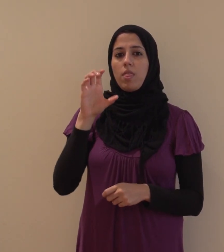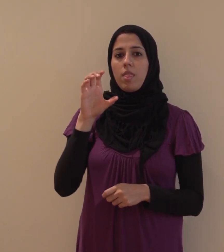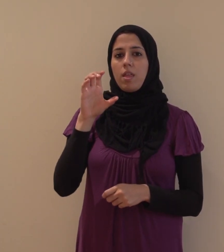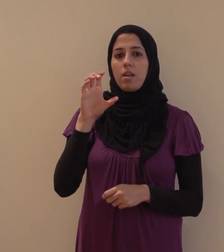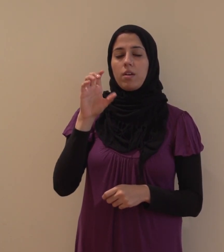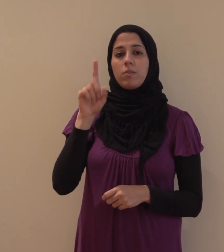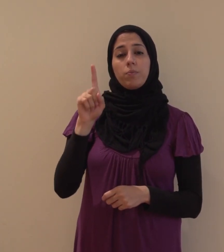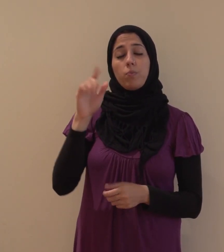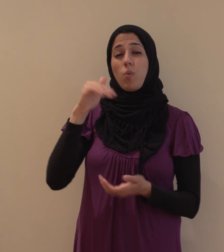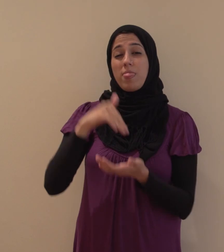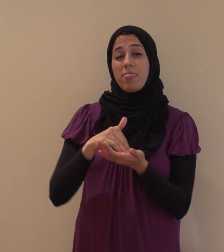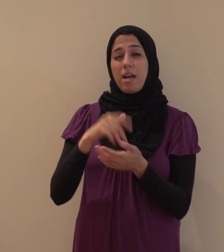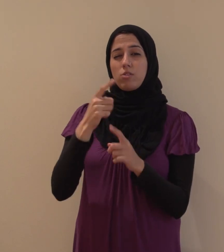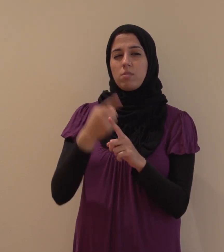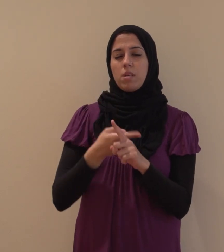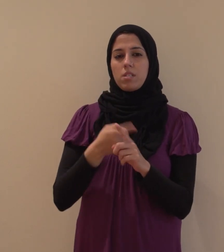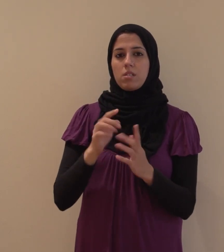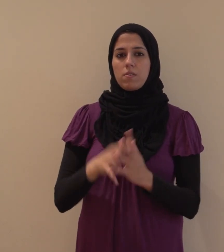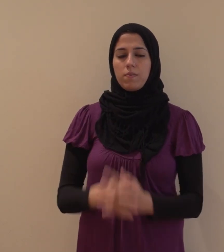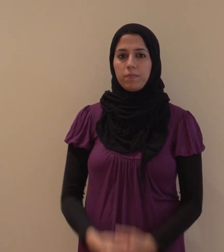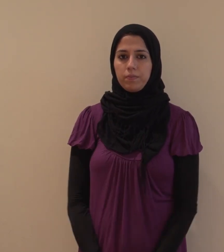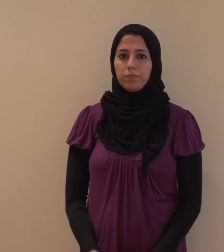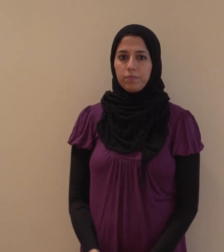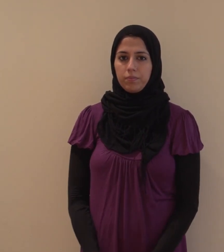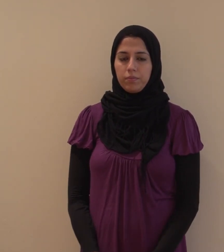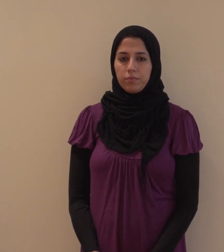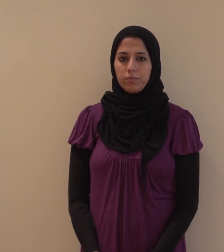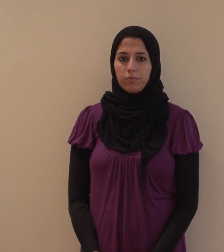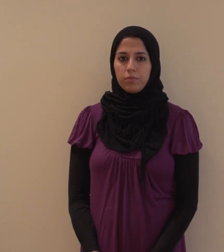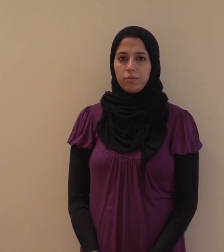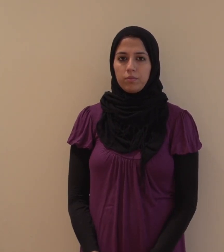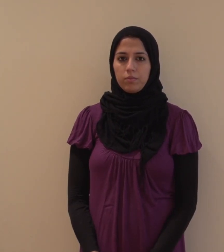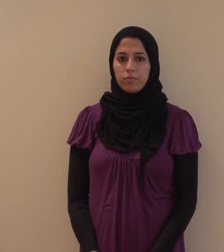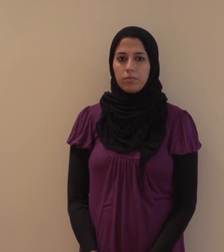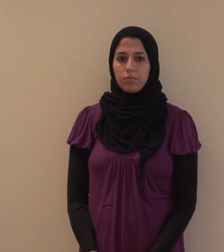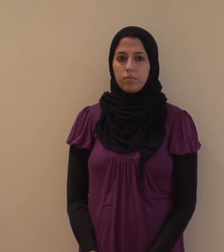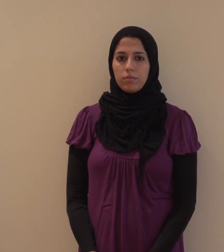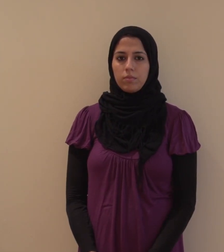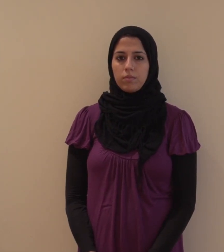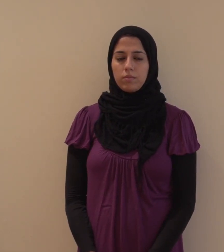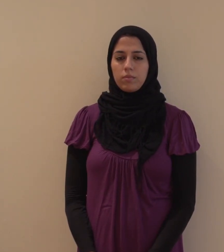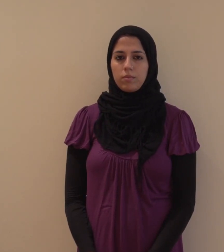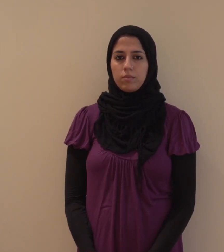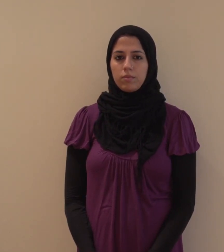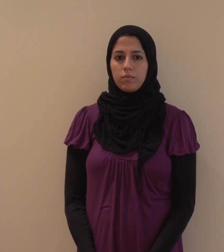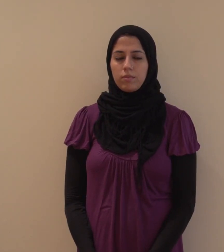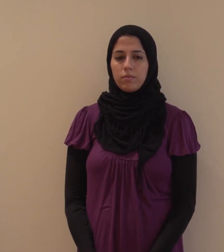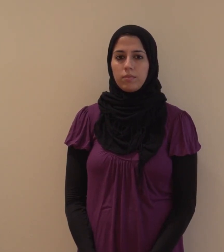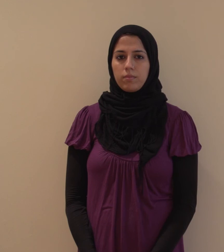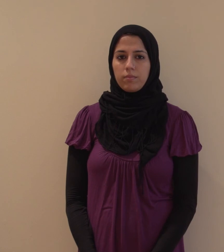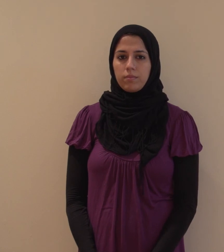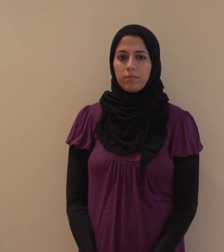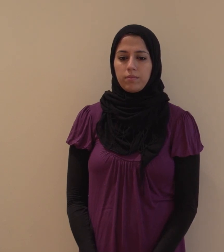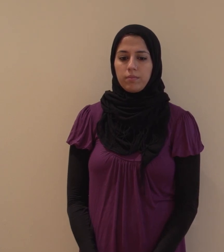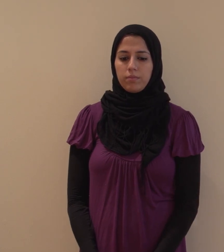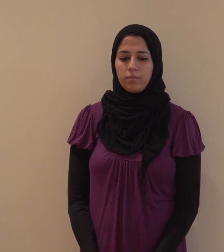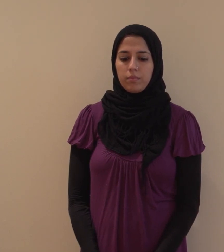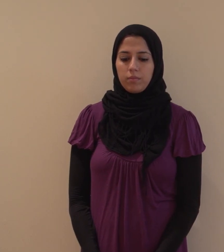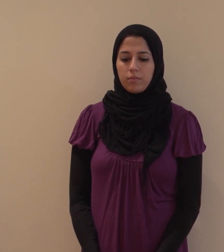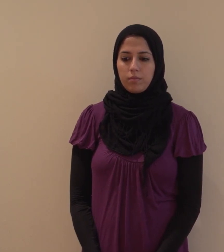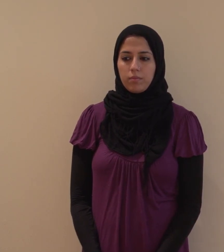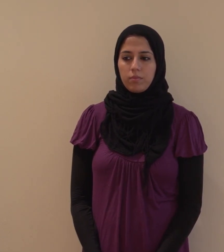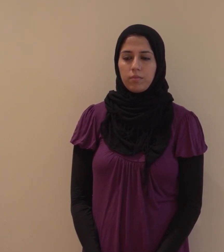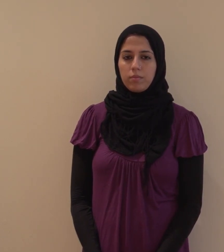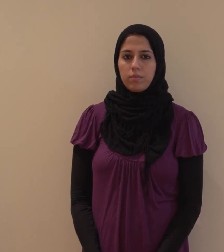our charities, our good deeds which we are performing in the holy month of Ramadan. We have few request for dua.